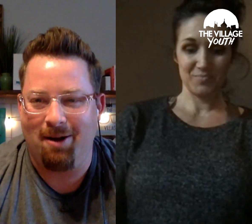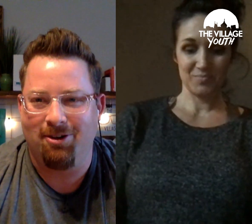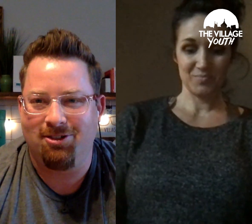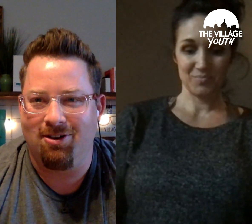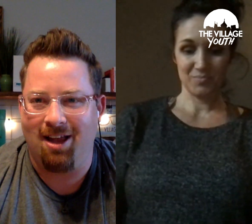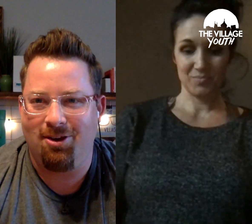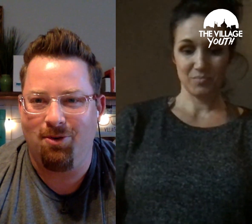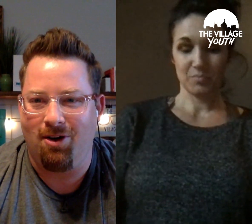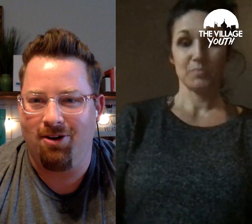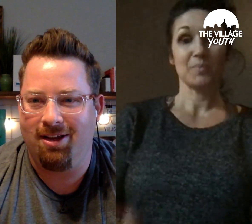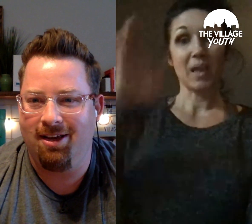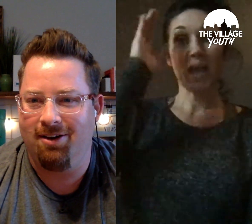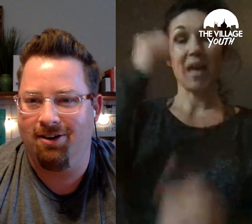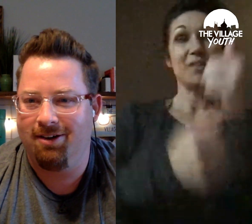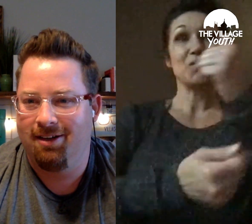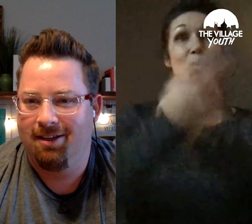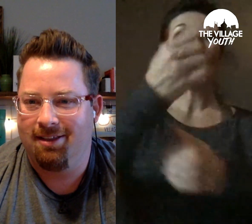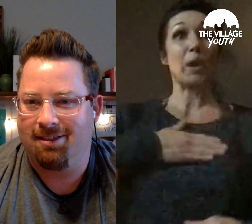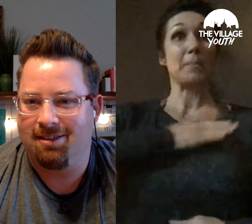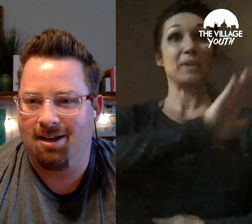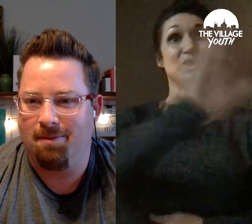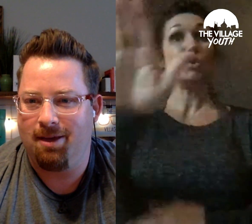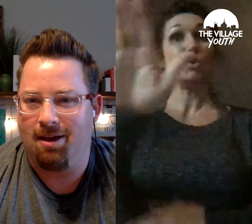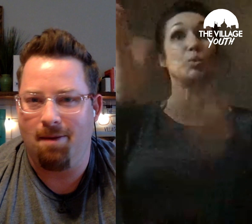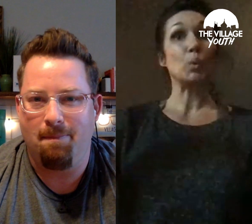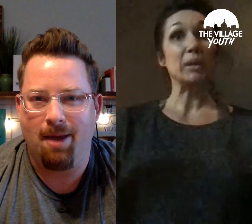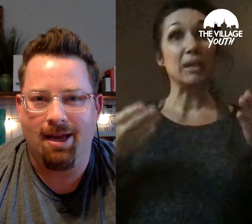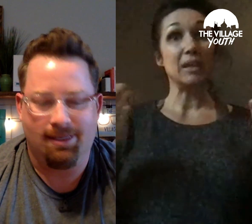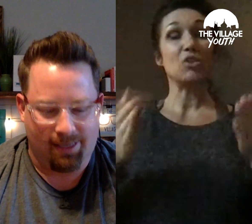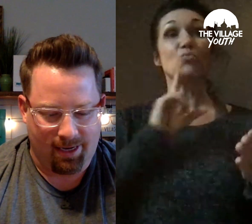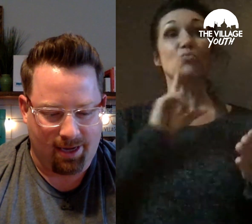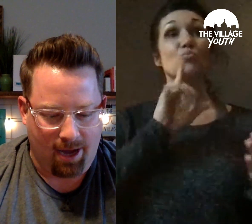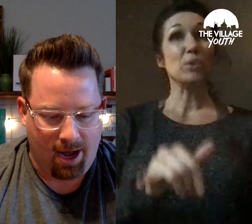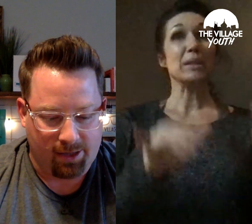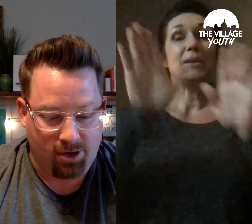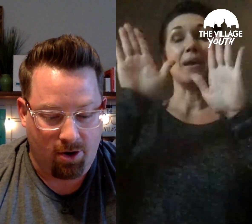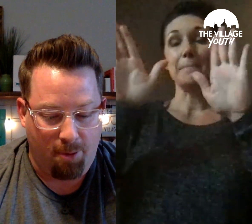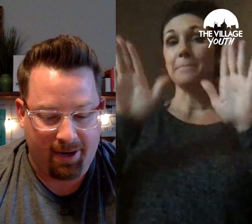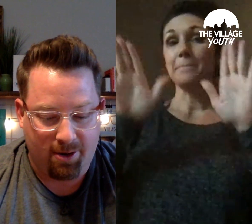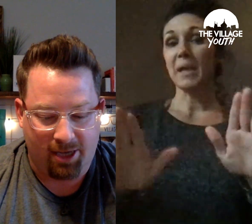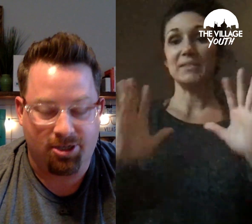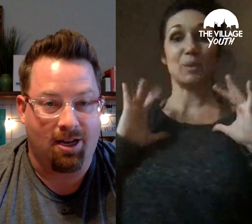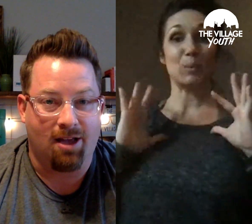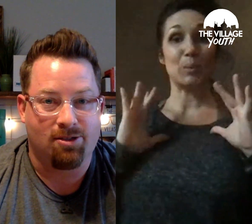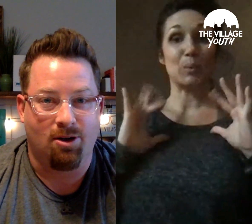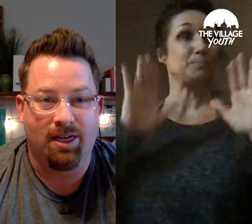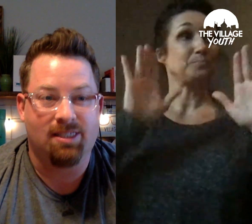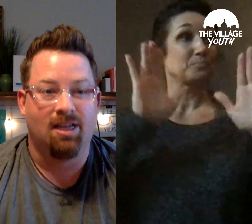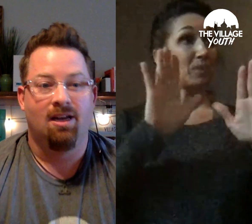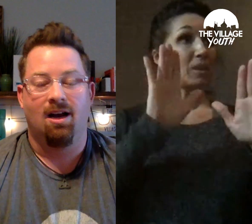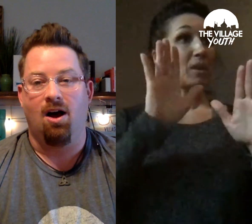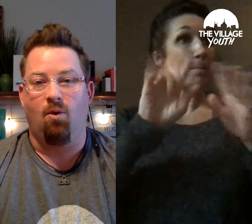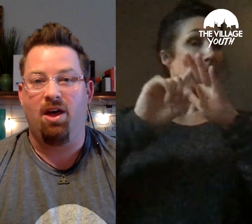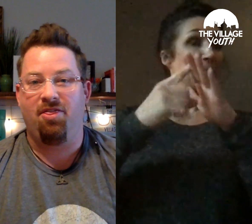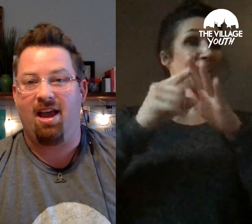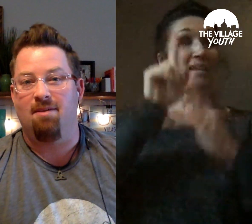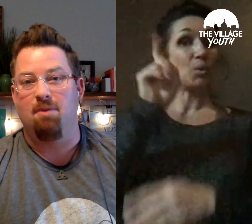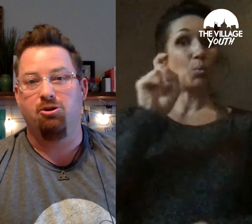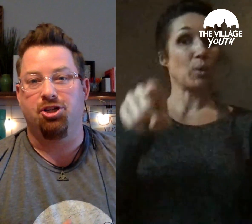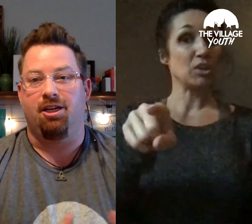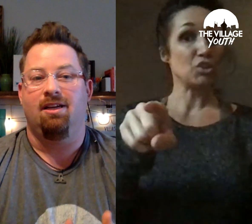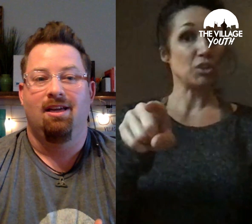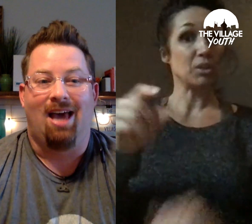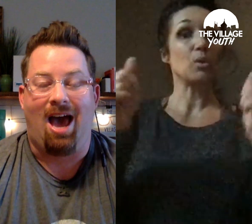Hi, everybody. We're so glad you are here. This is going to be amazing. So, opening question, as always, with